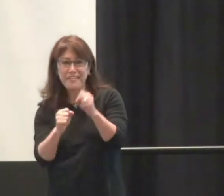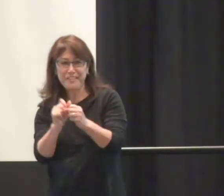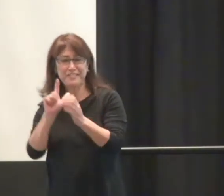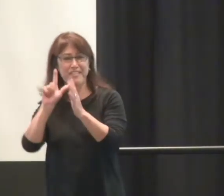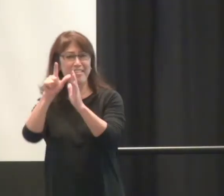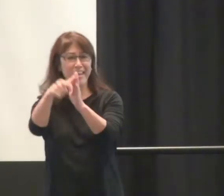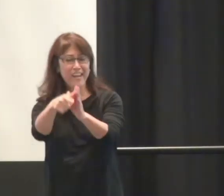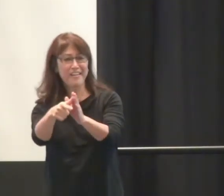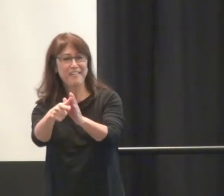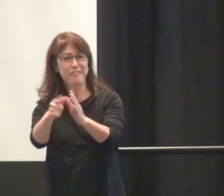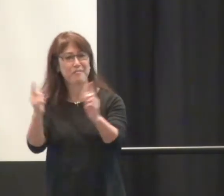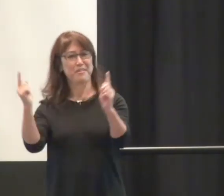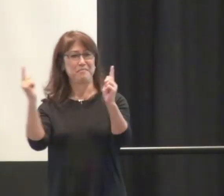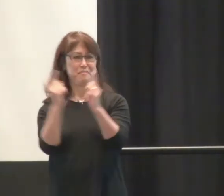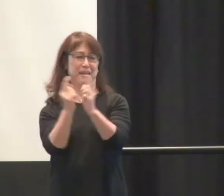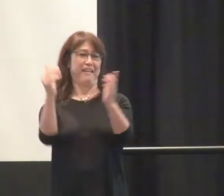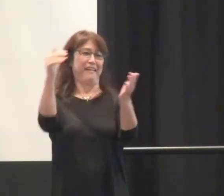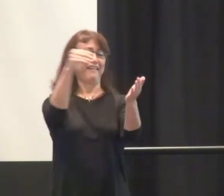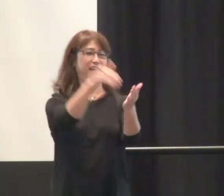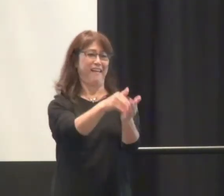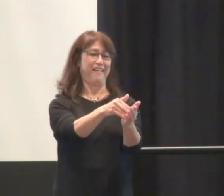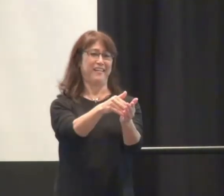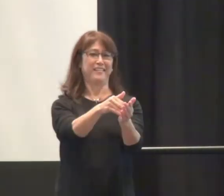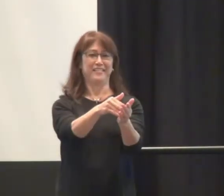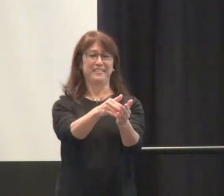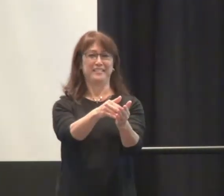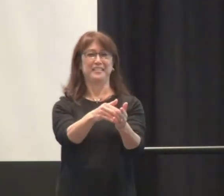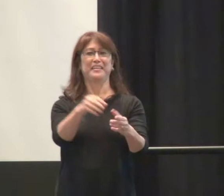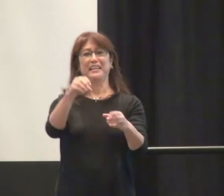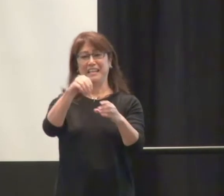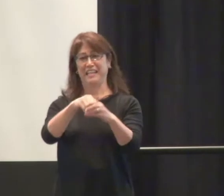forward, about 20 years later, we were reunited